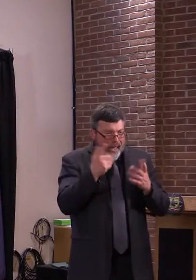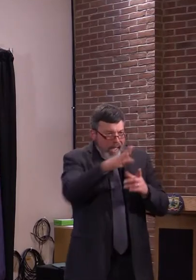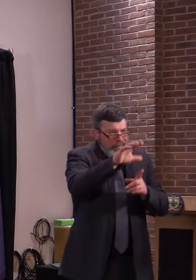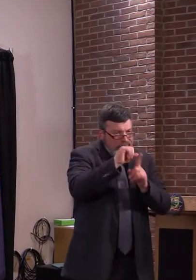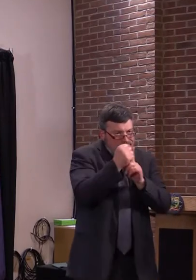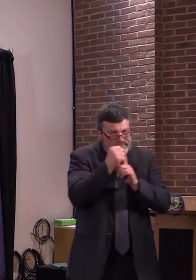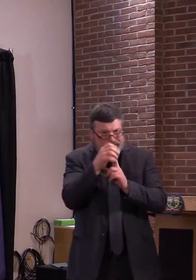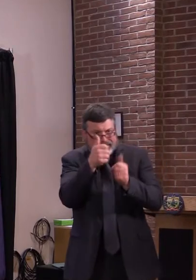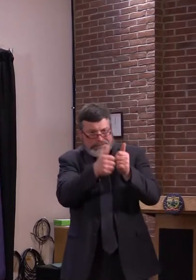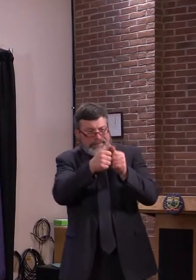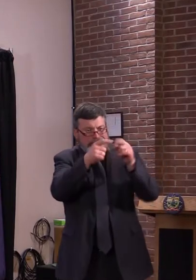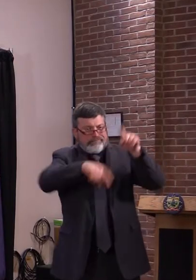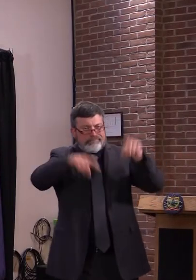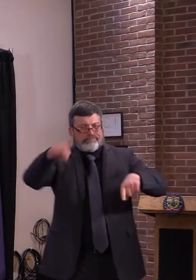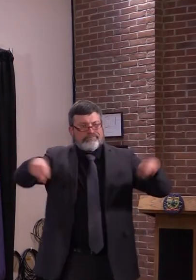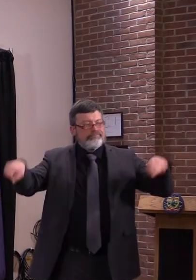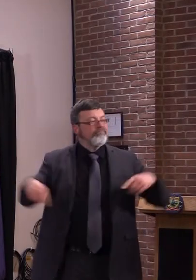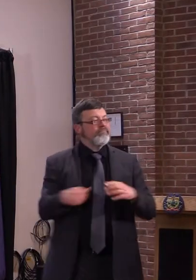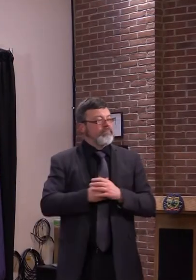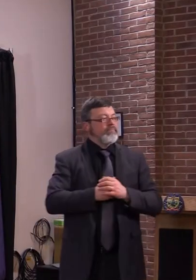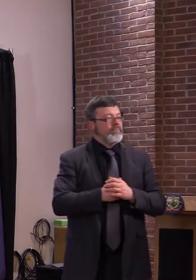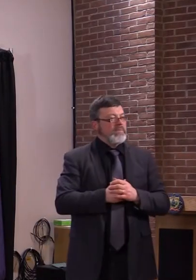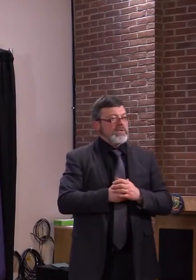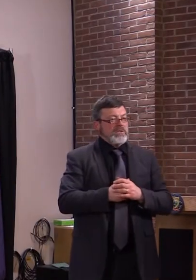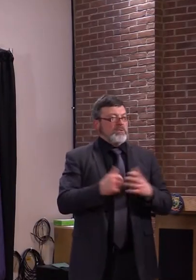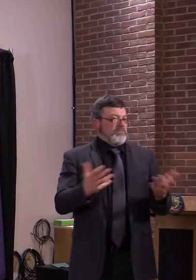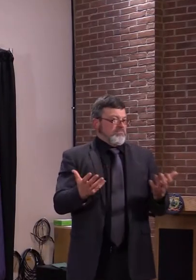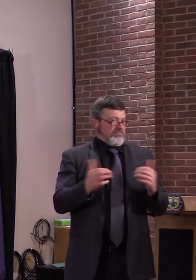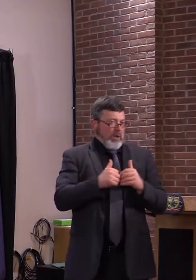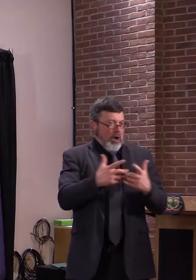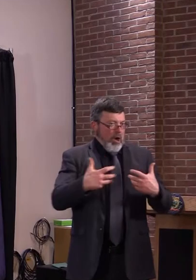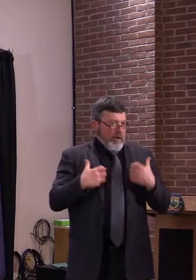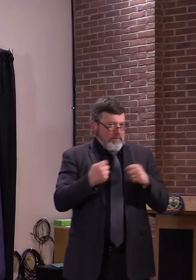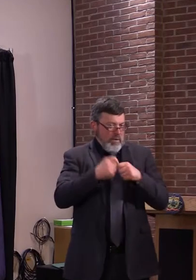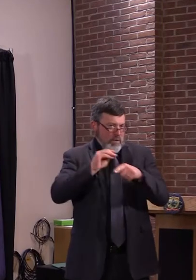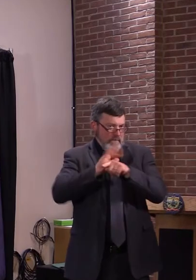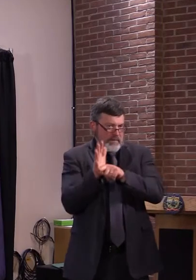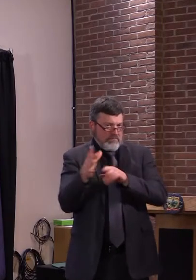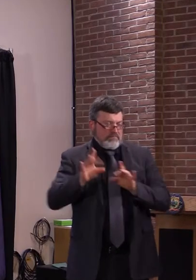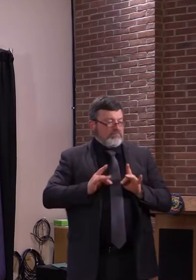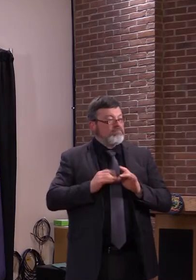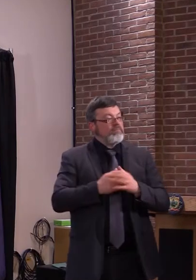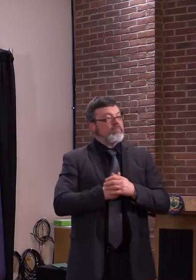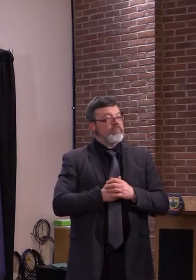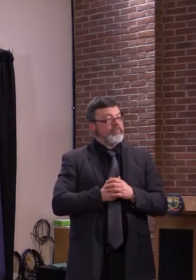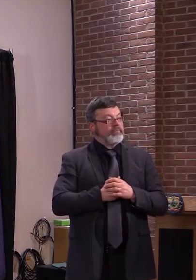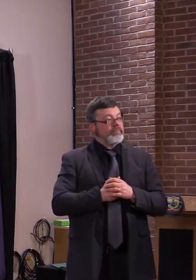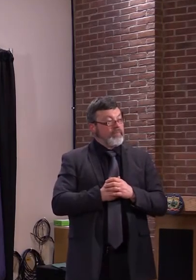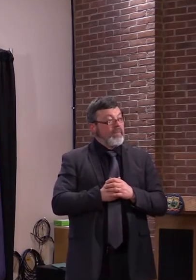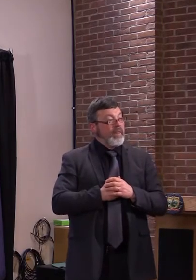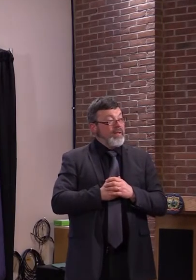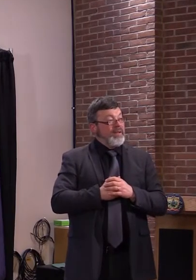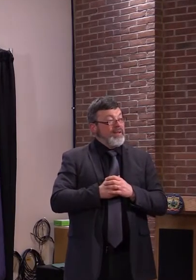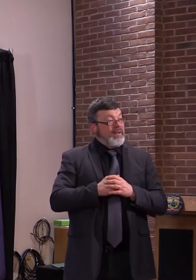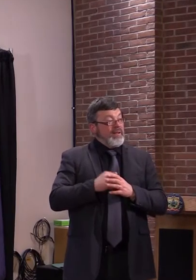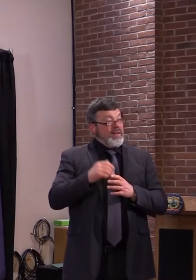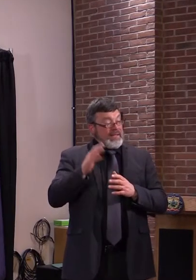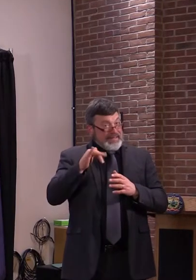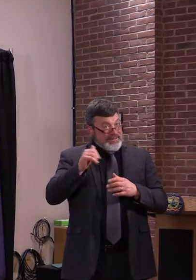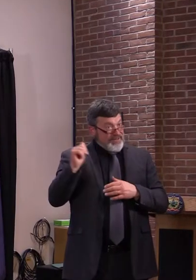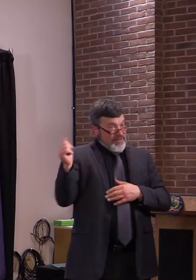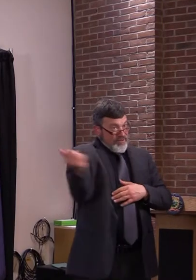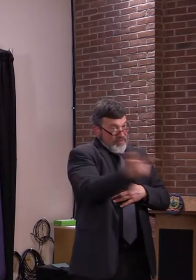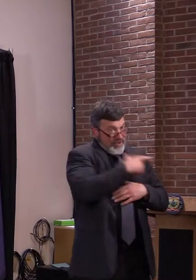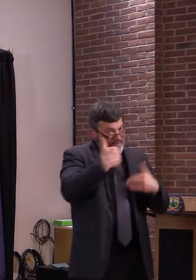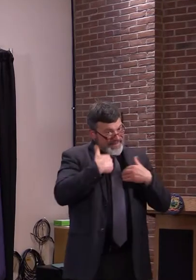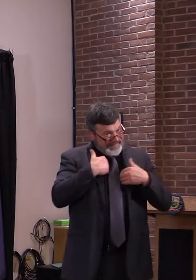needs. This will mean a strategy that is based on how we all have different levels of risk and will need to navigate